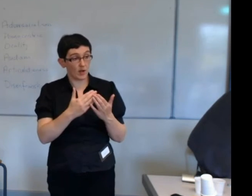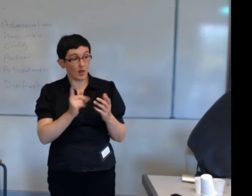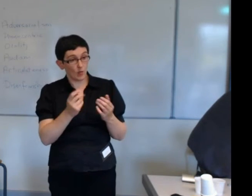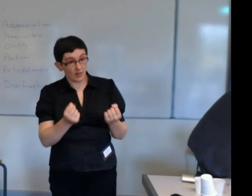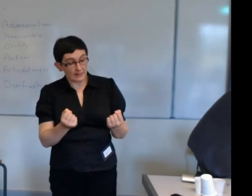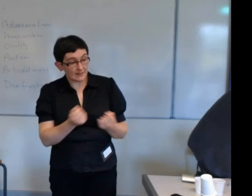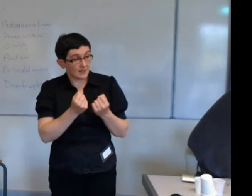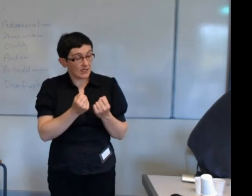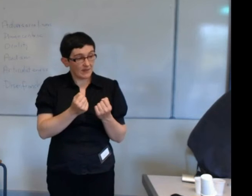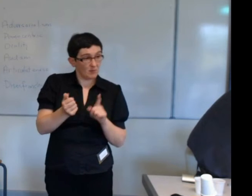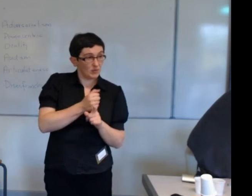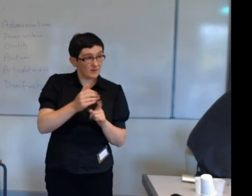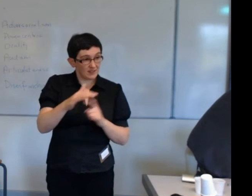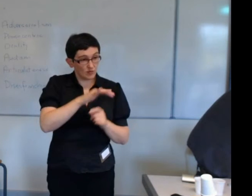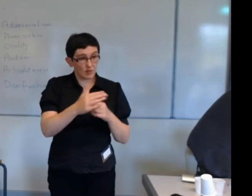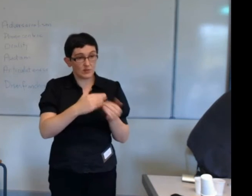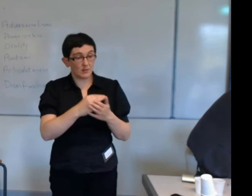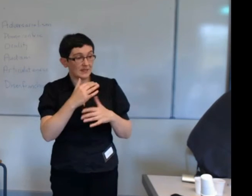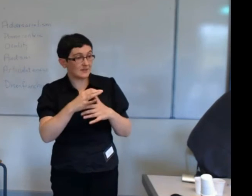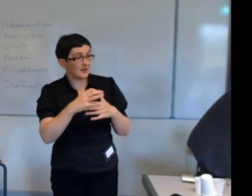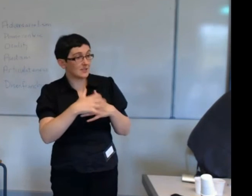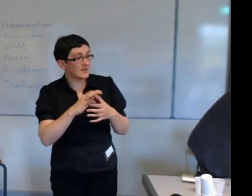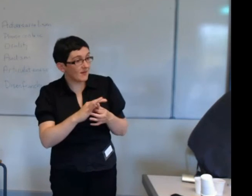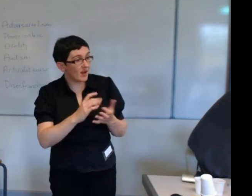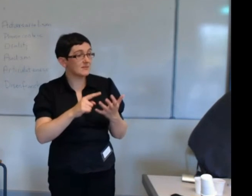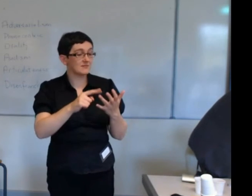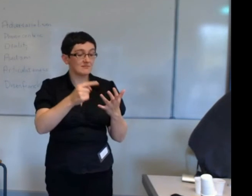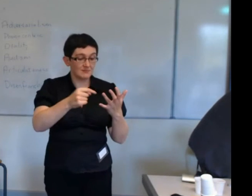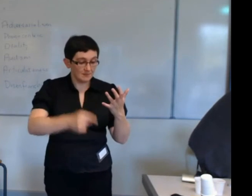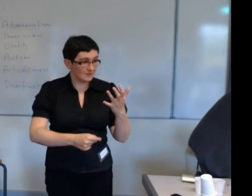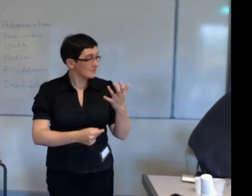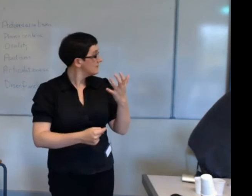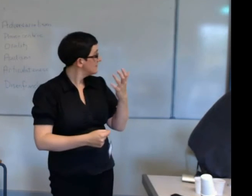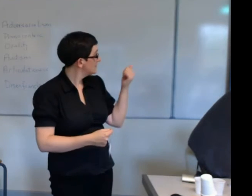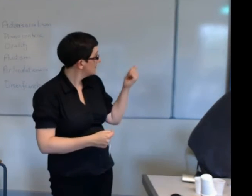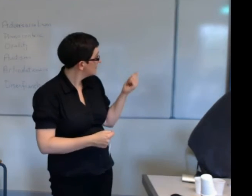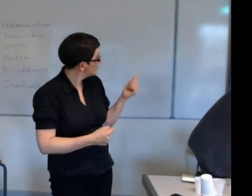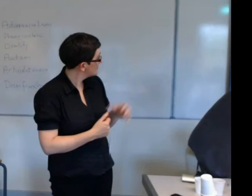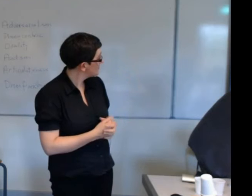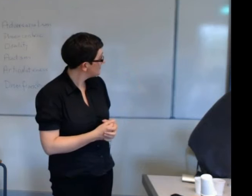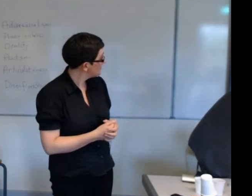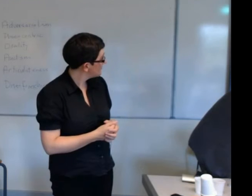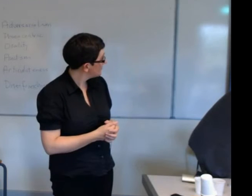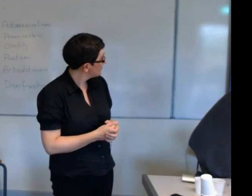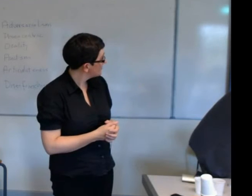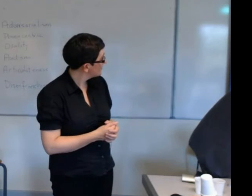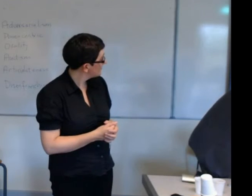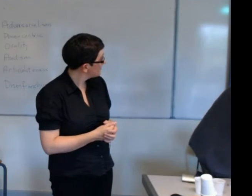abusive situation? What is domestic violence? Safety planning? Women's aid support services, going to court, getting help locally outside Dublin,